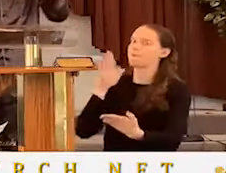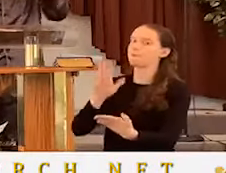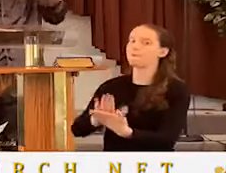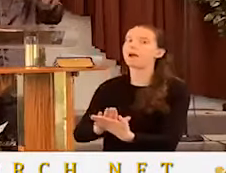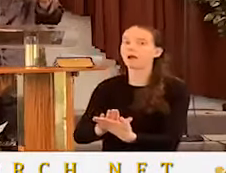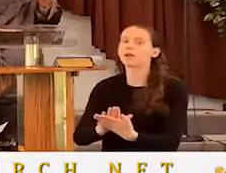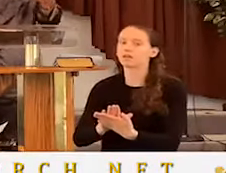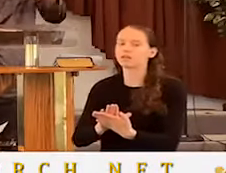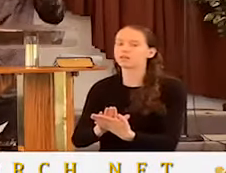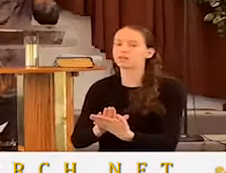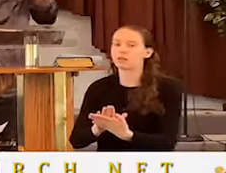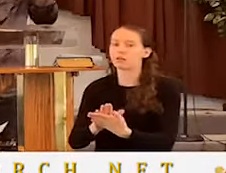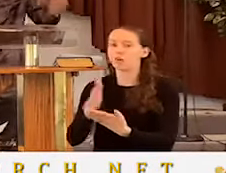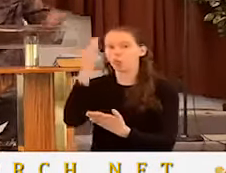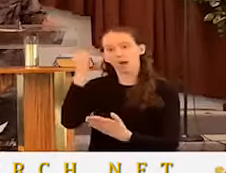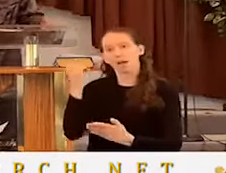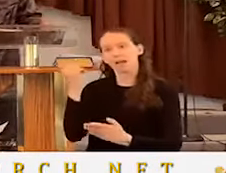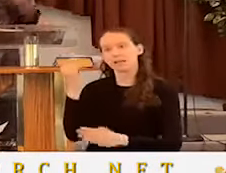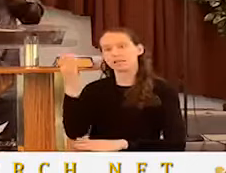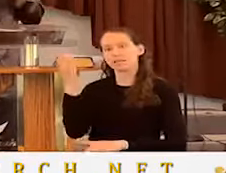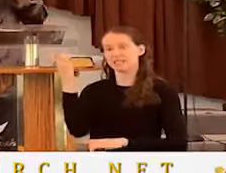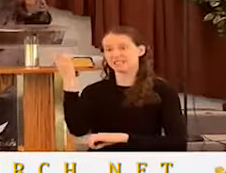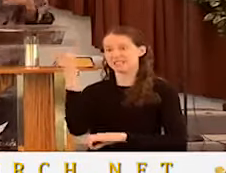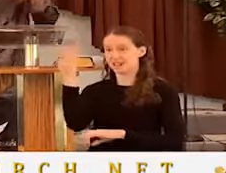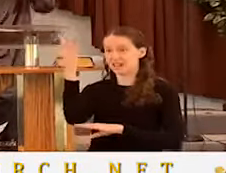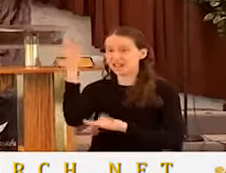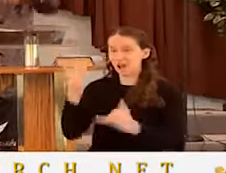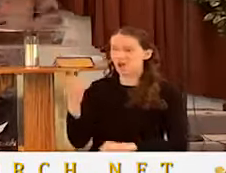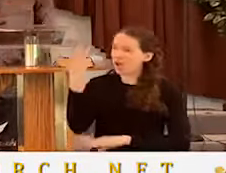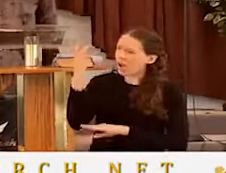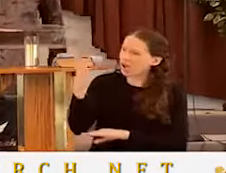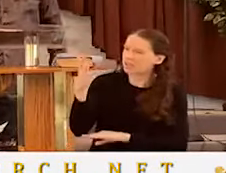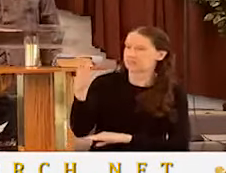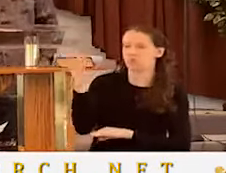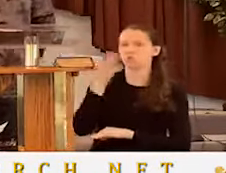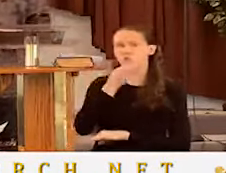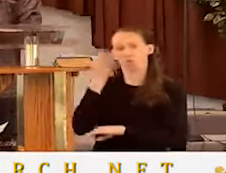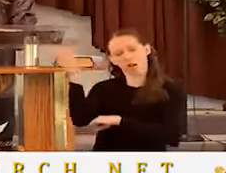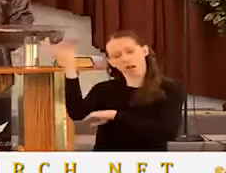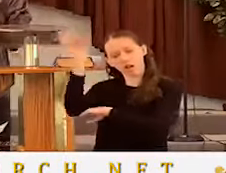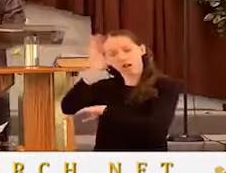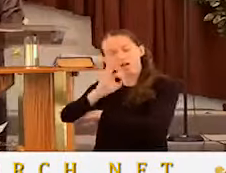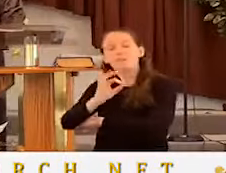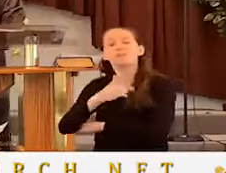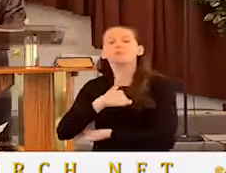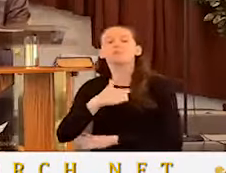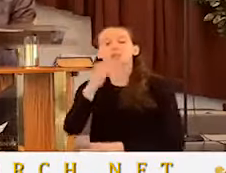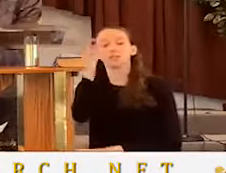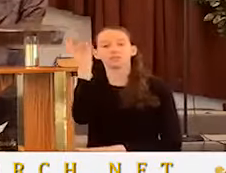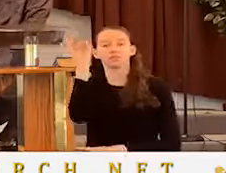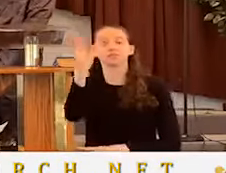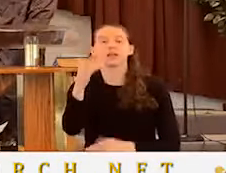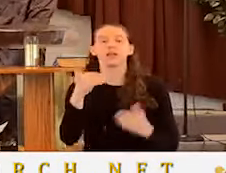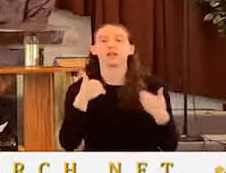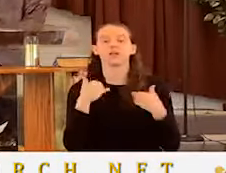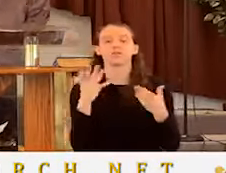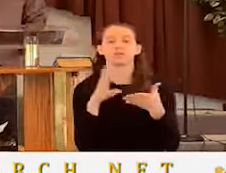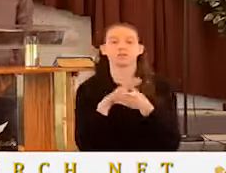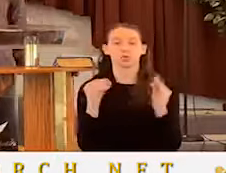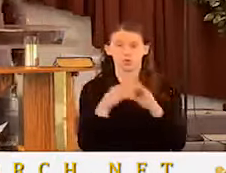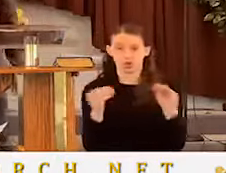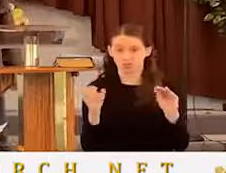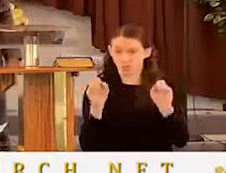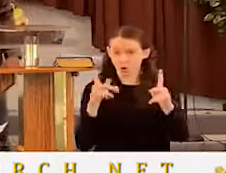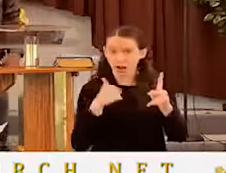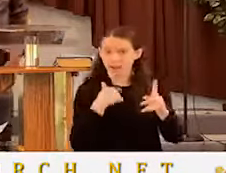but because the day was nearing. I want to tell you, as I began to close, that there was a story. Can